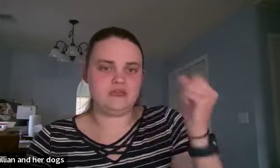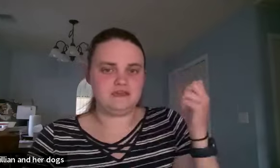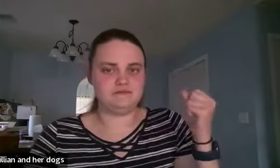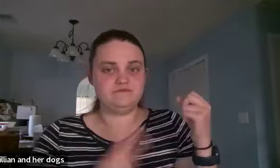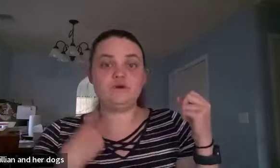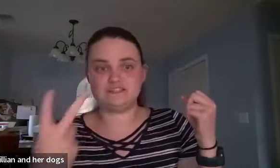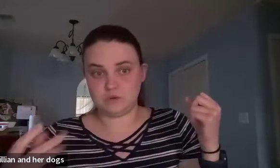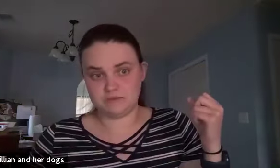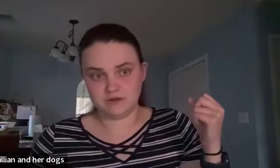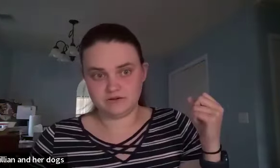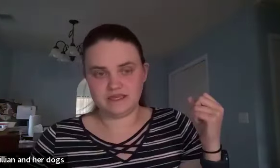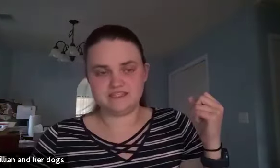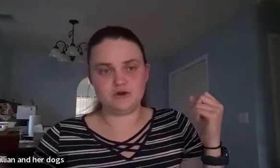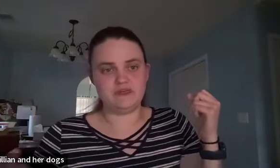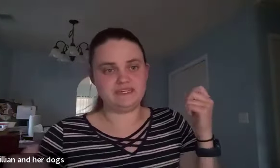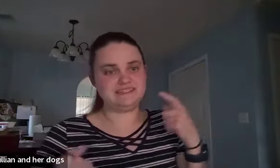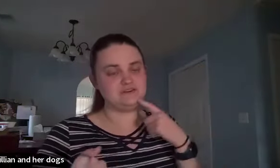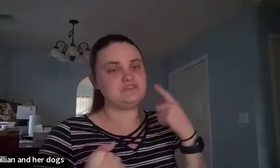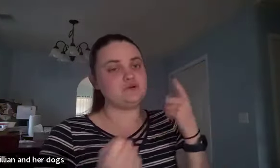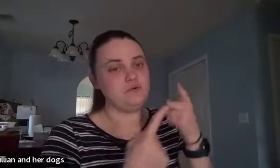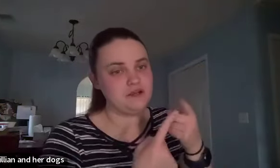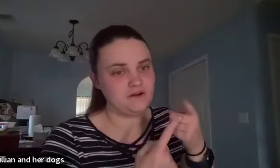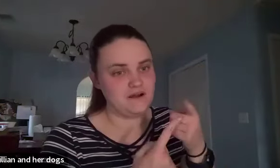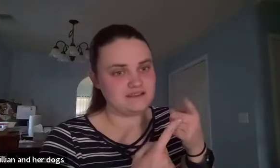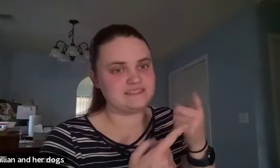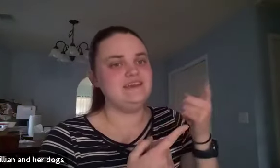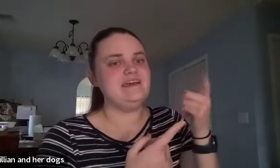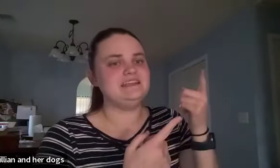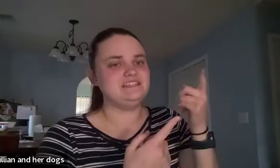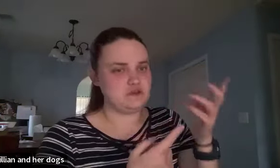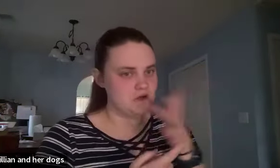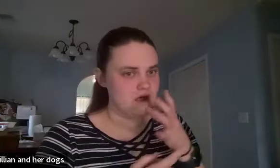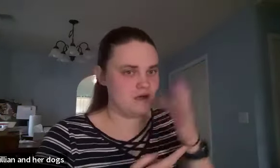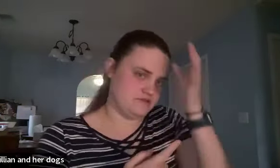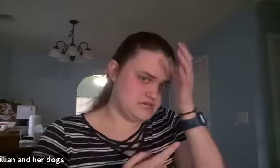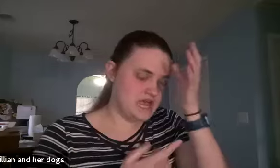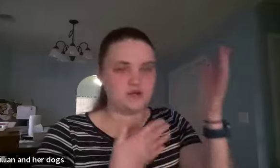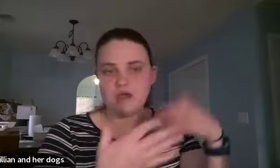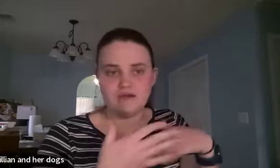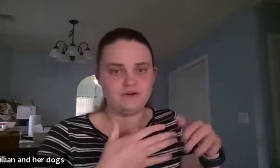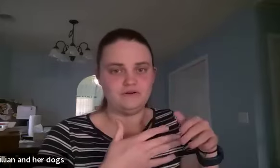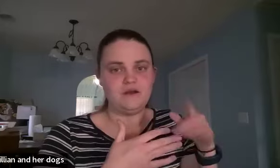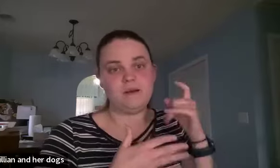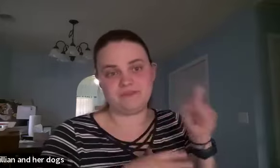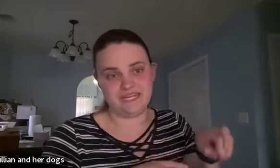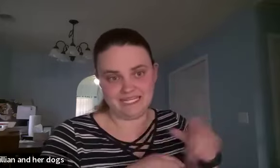they can voice the word milk. And so they can still get their point across to their mom or their dad or whoever about what they